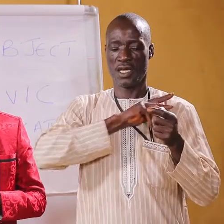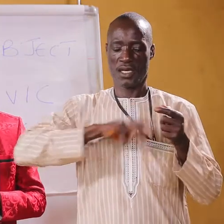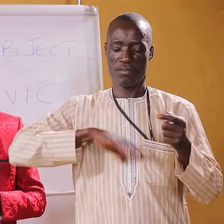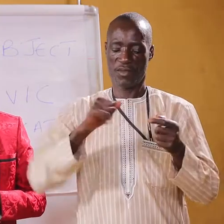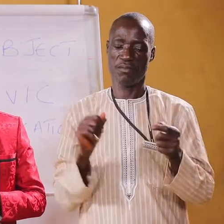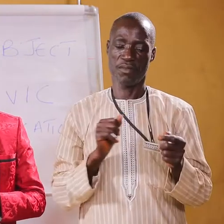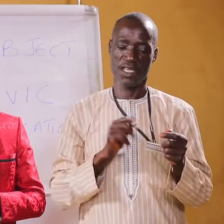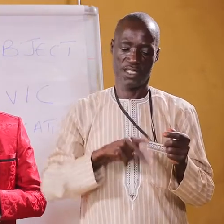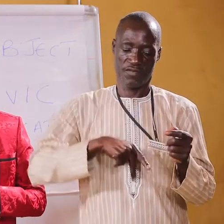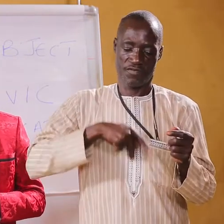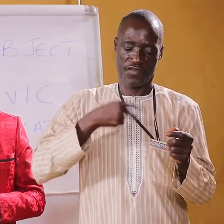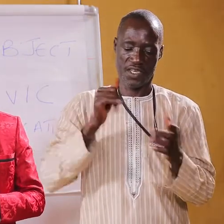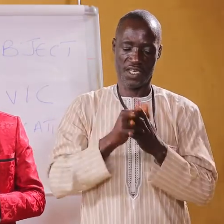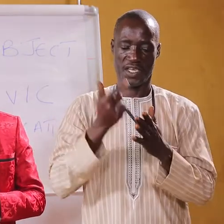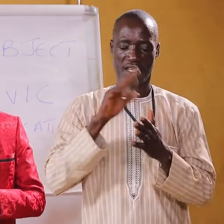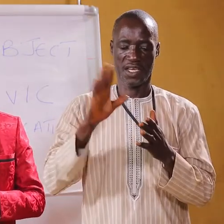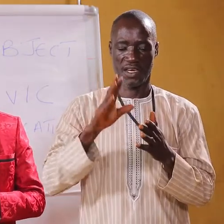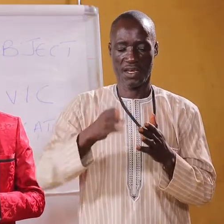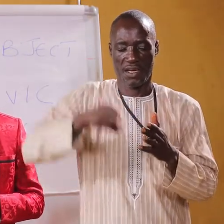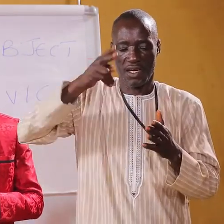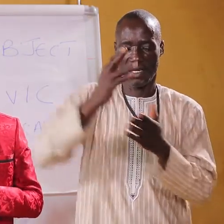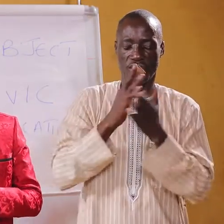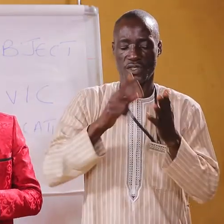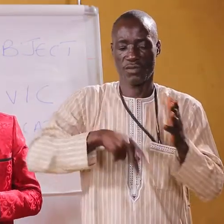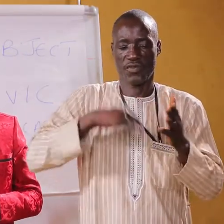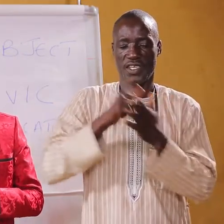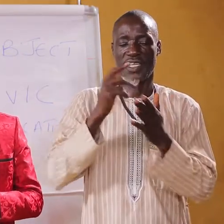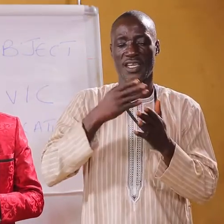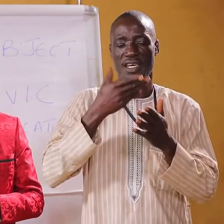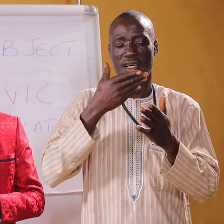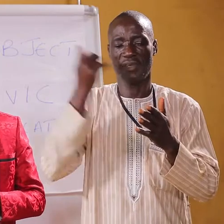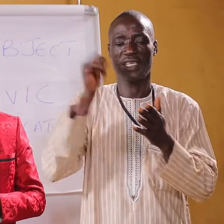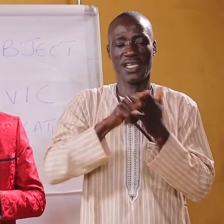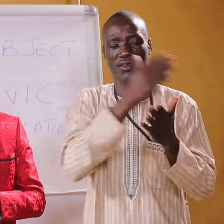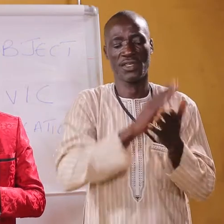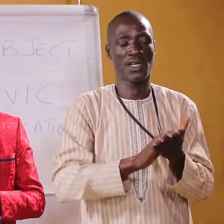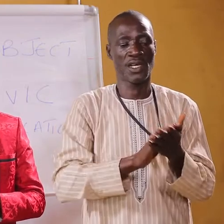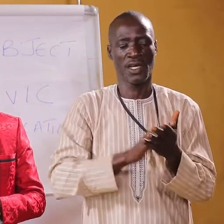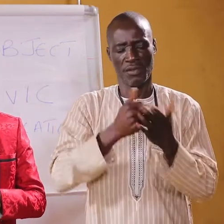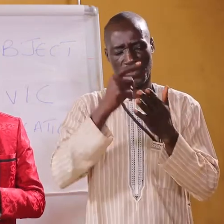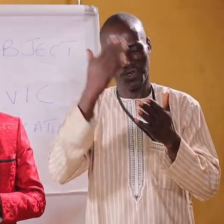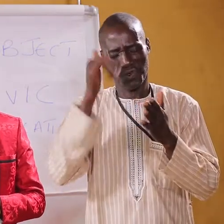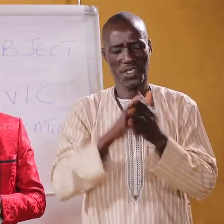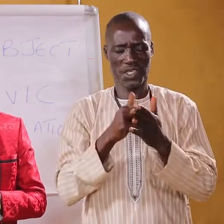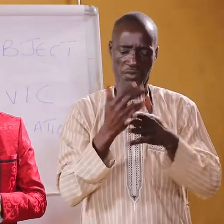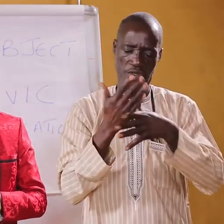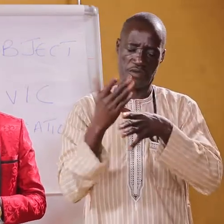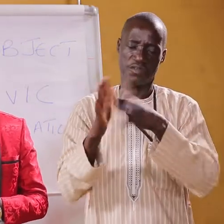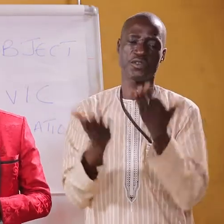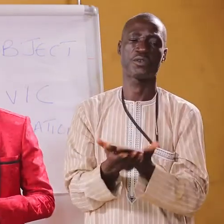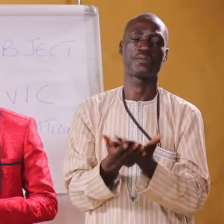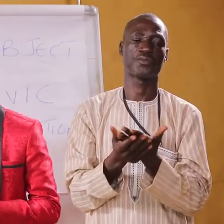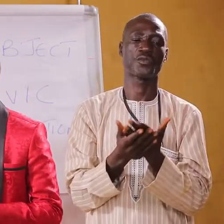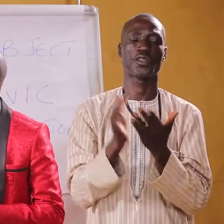Some feel that they are oppressed, their voices and their suggestions are not being heard. And so before you know anything, there is division amongst